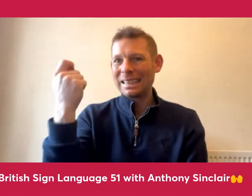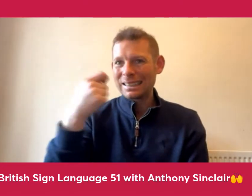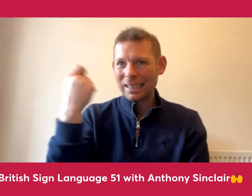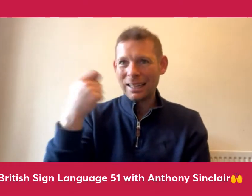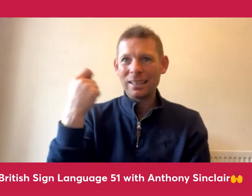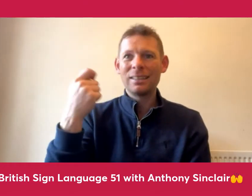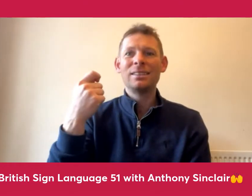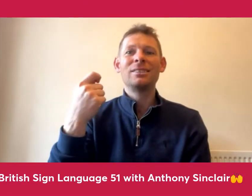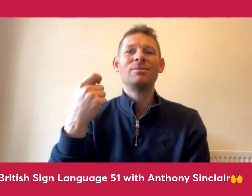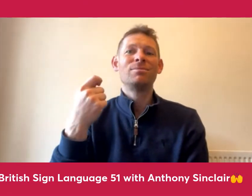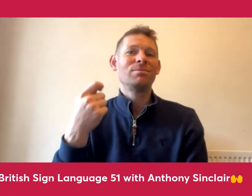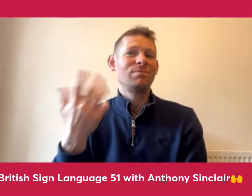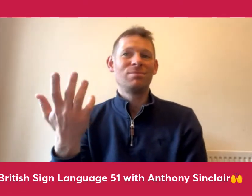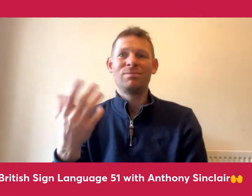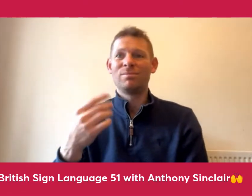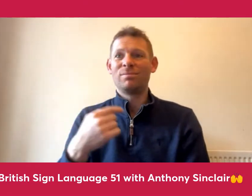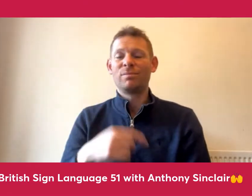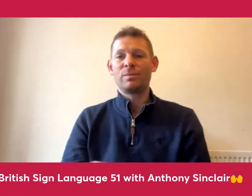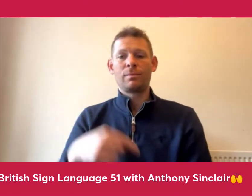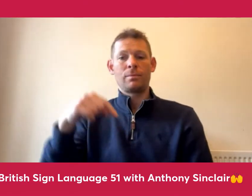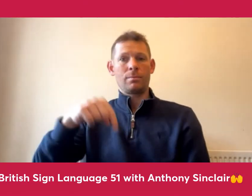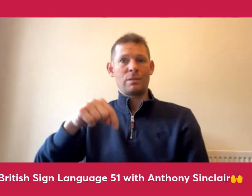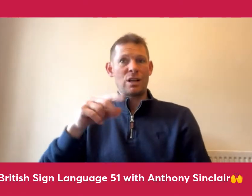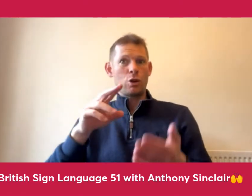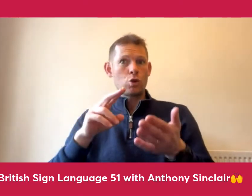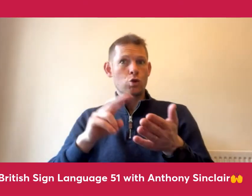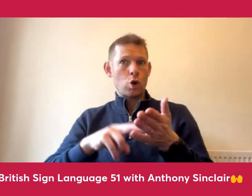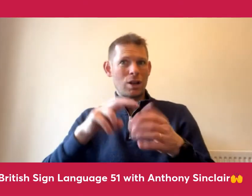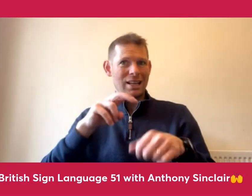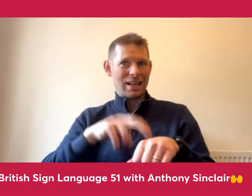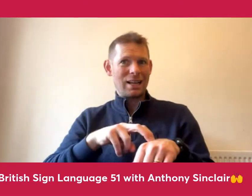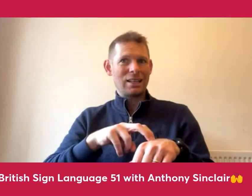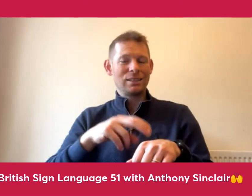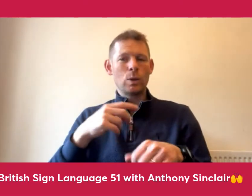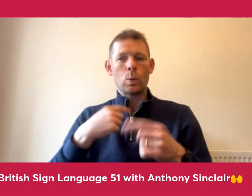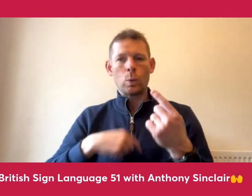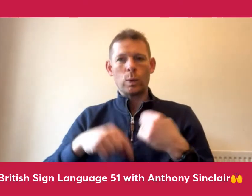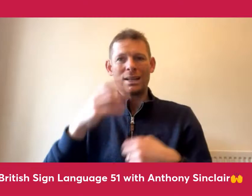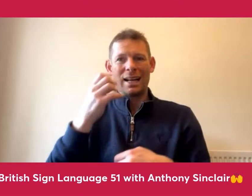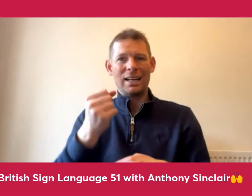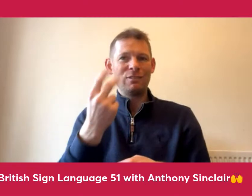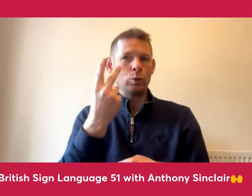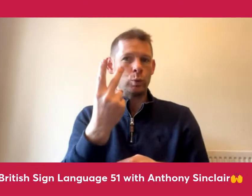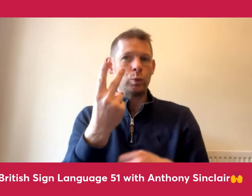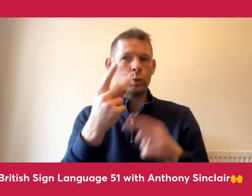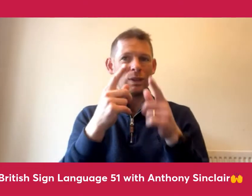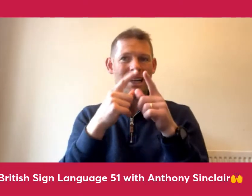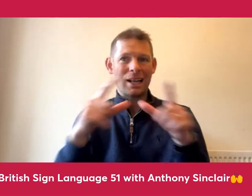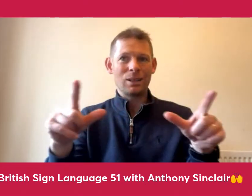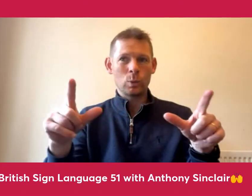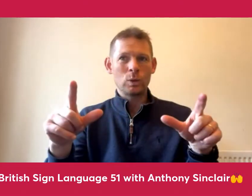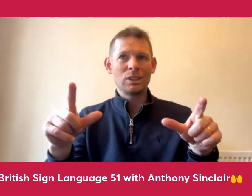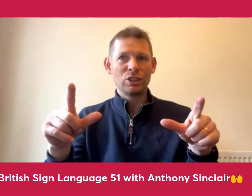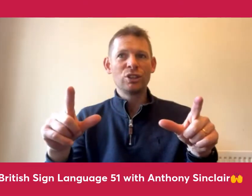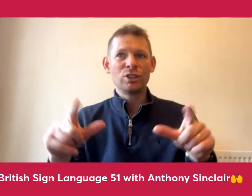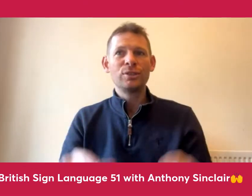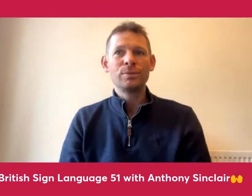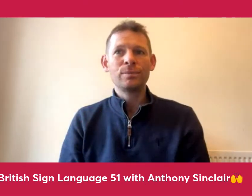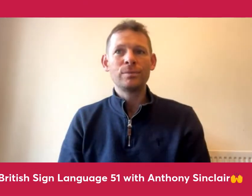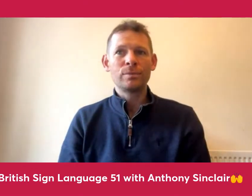sign language, Italy will as well. So they're all different. And in Northern Ireland, we actually, as I've